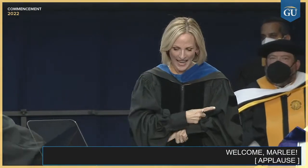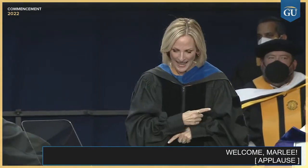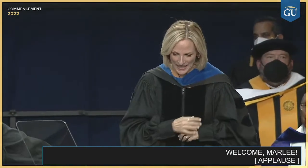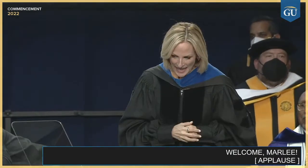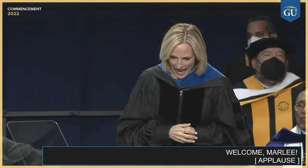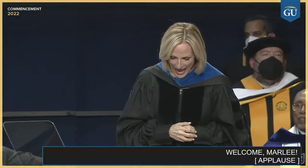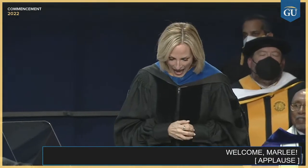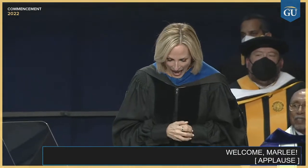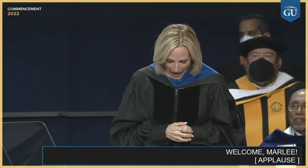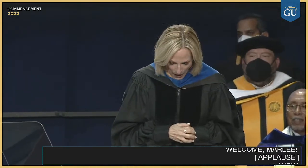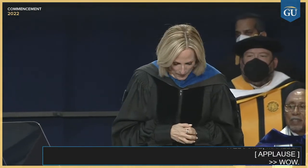What a wonderful day.